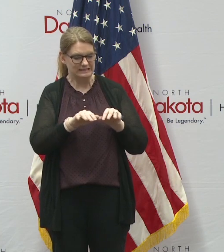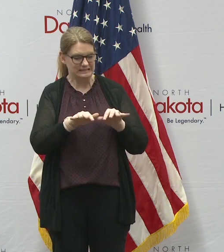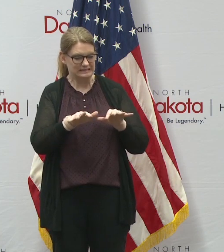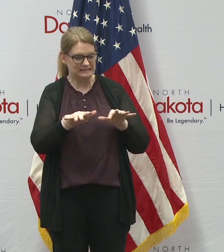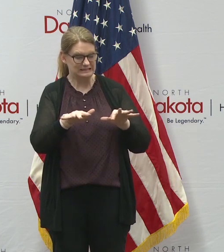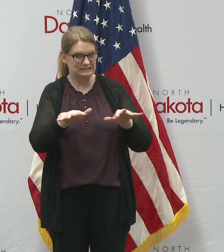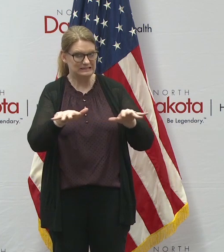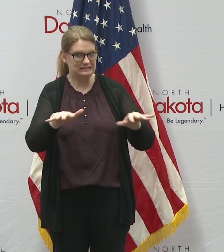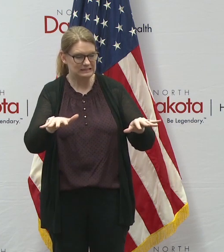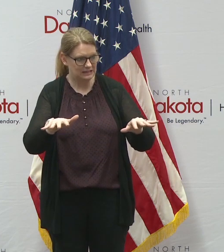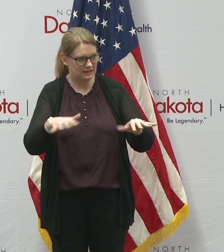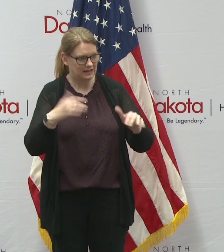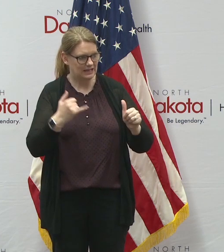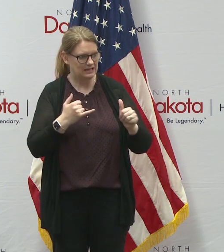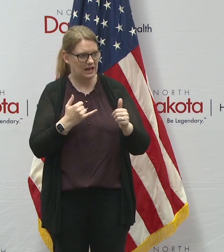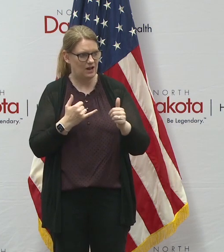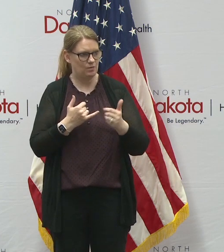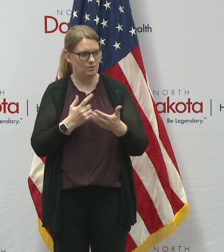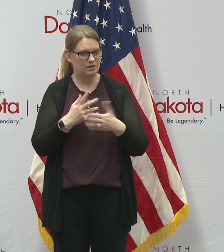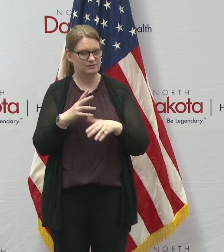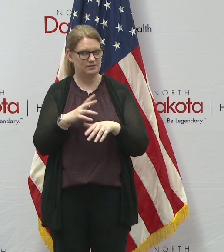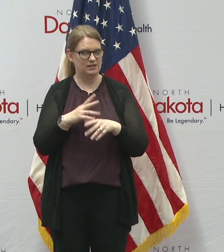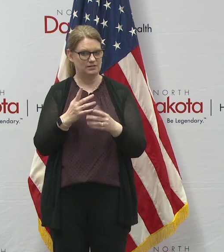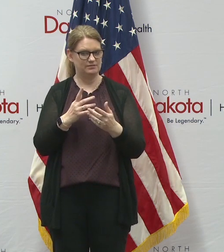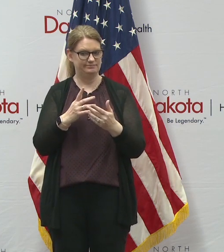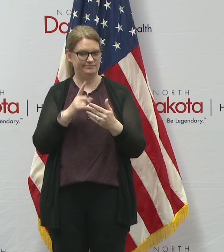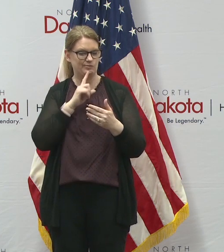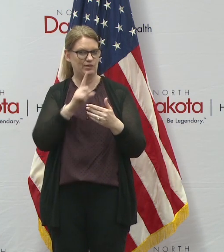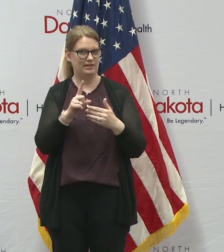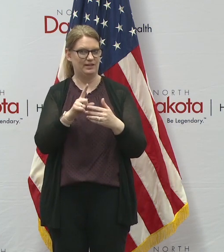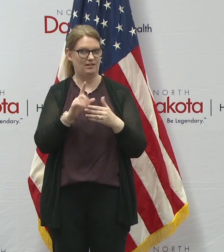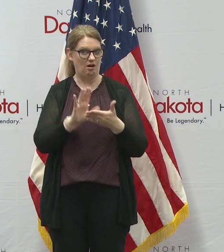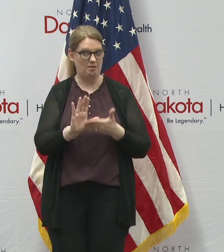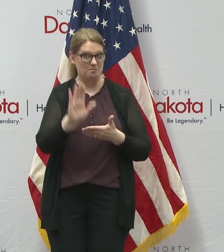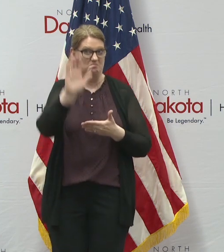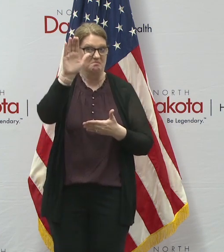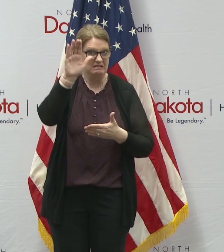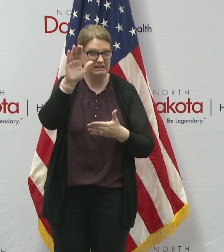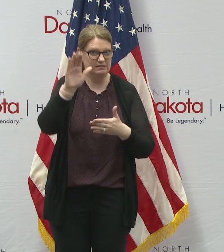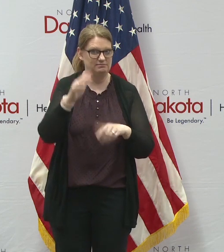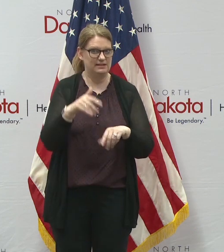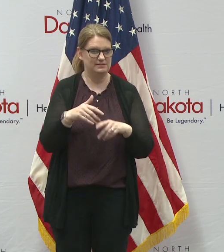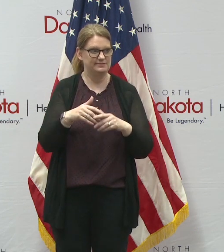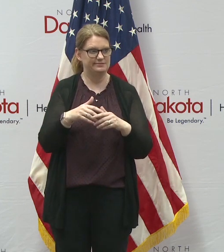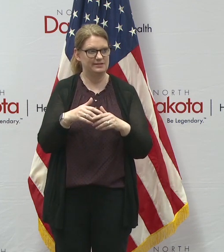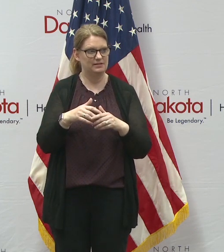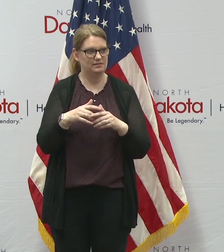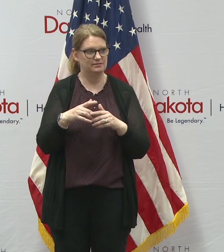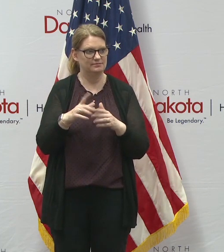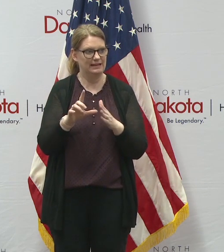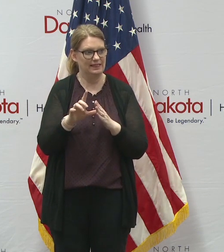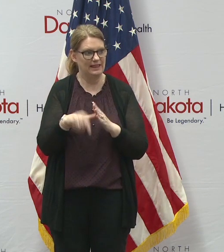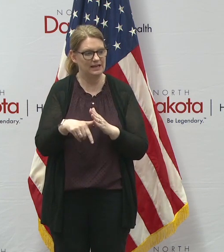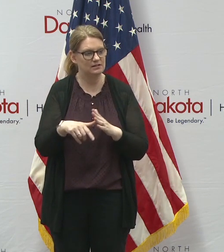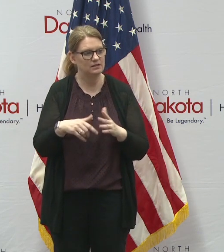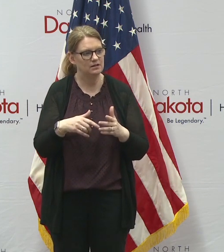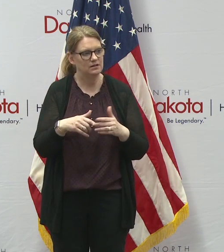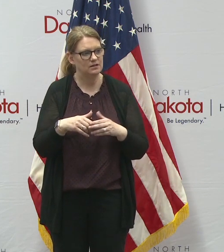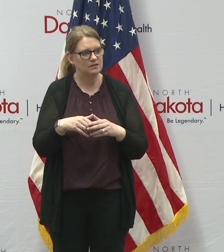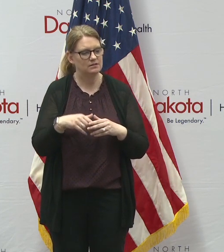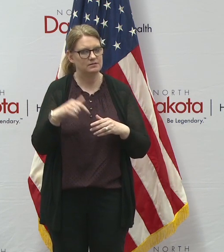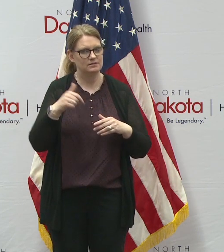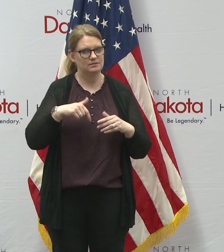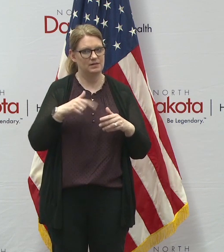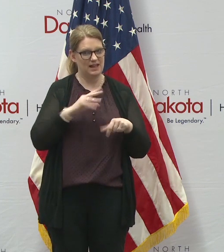weeks back from the national average. Does this new projection model affect how the state is going to